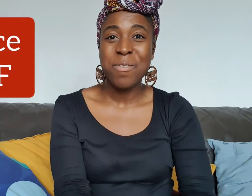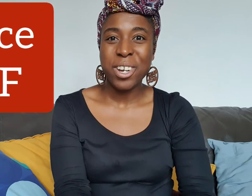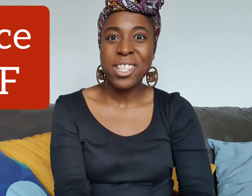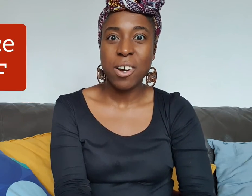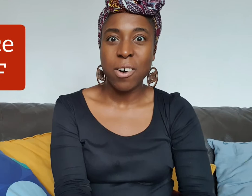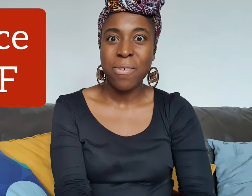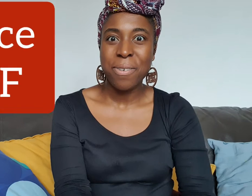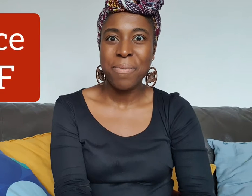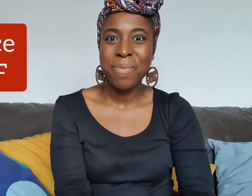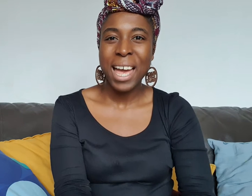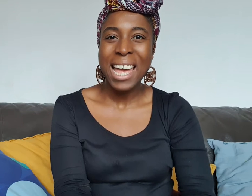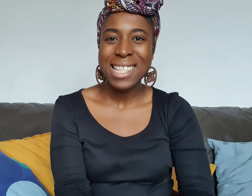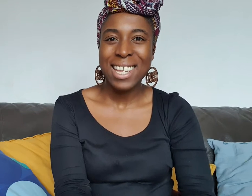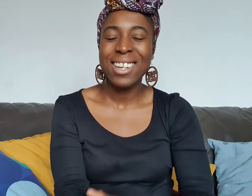voice off as in.